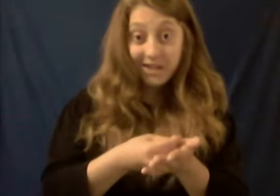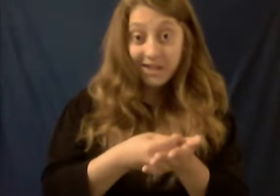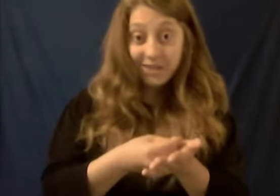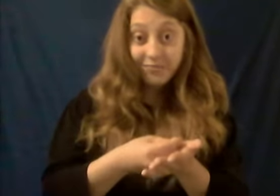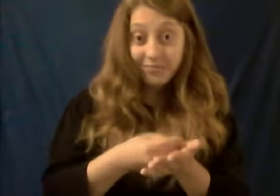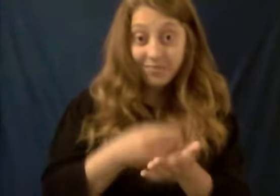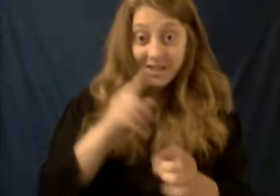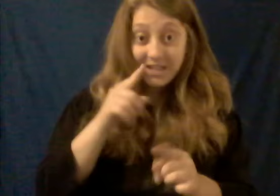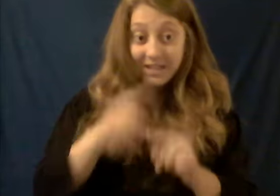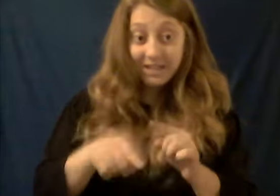hmm